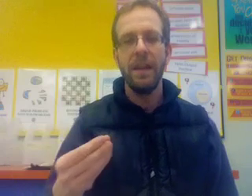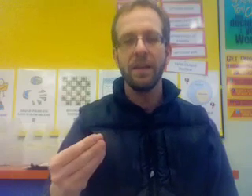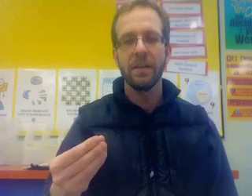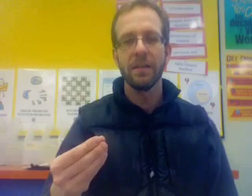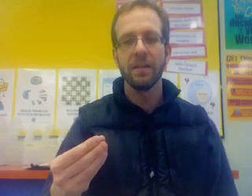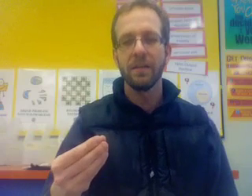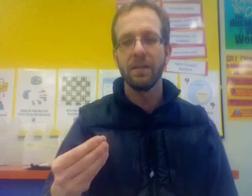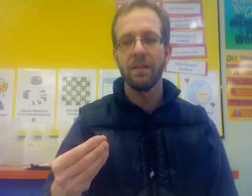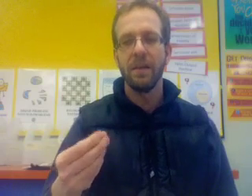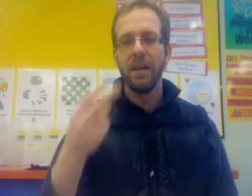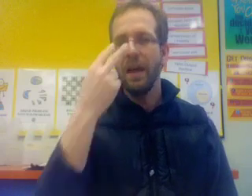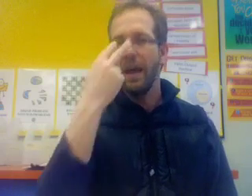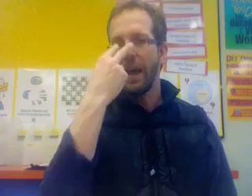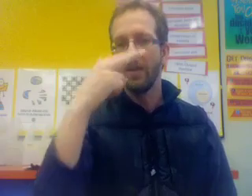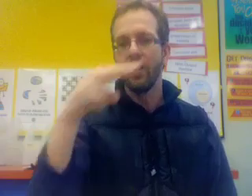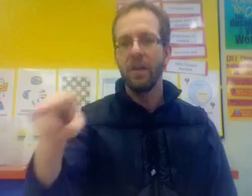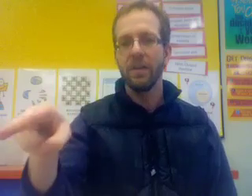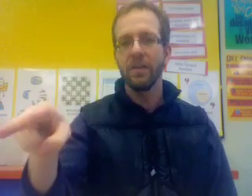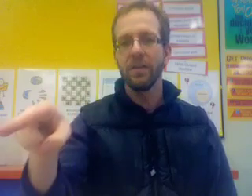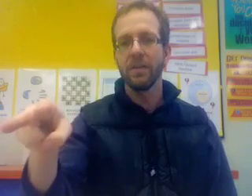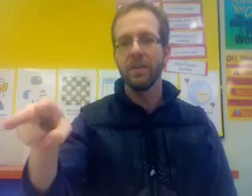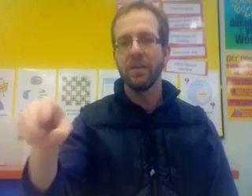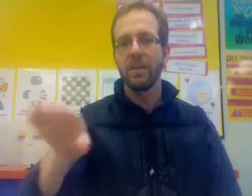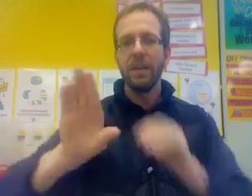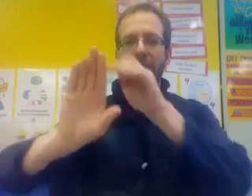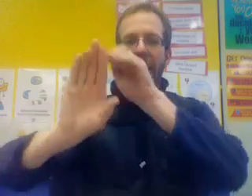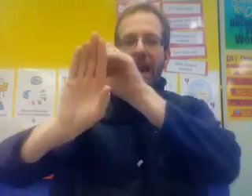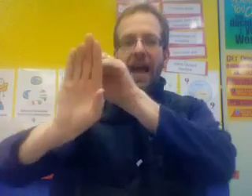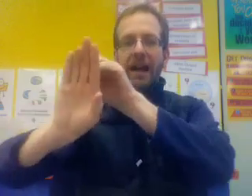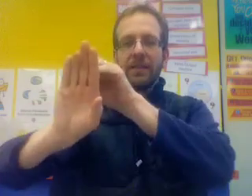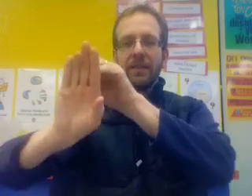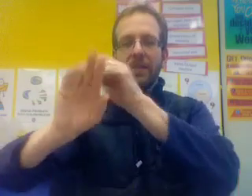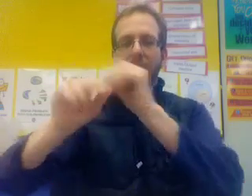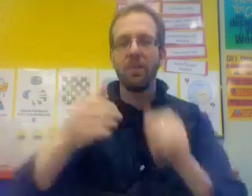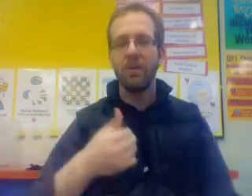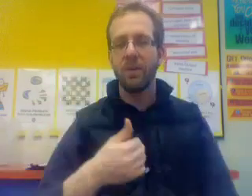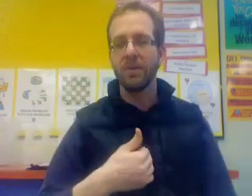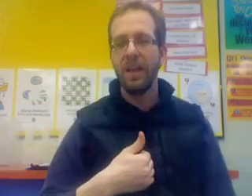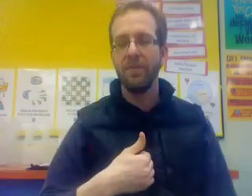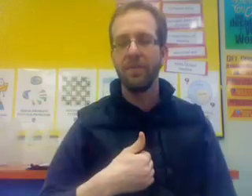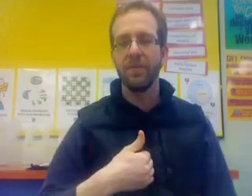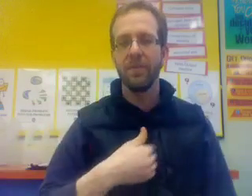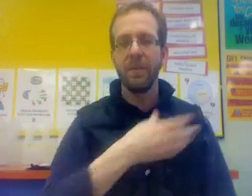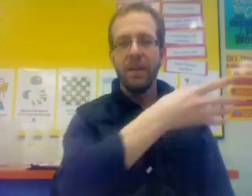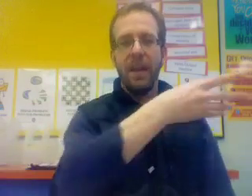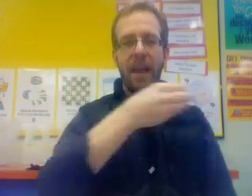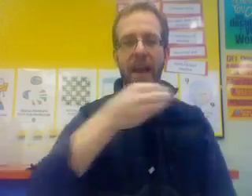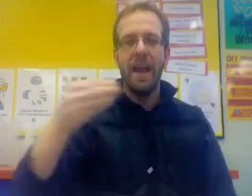Take a look at yourself